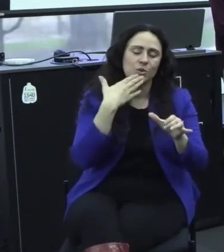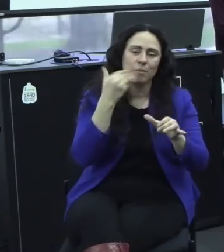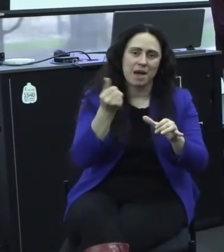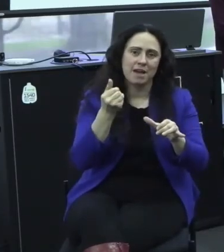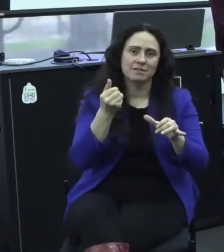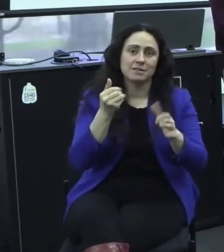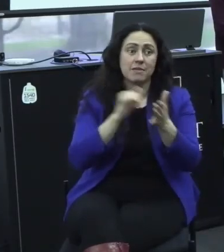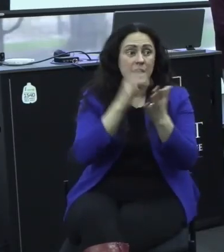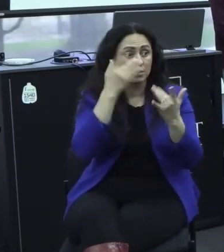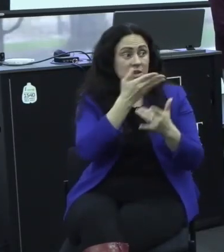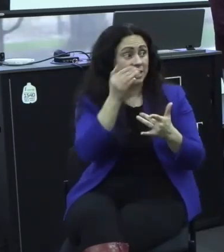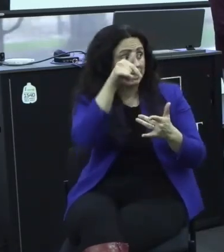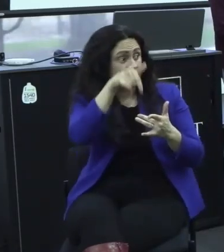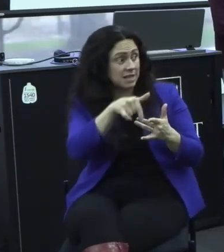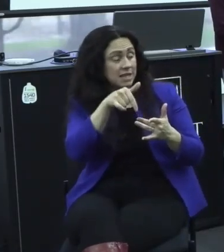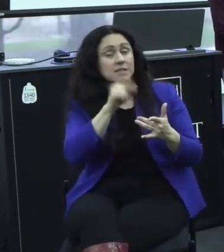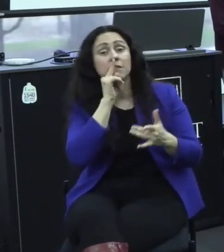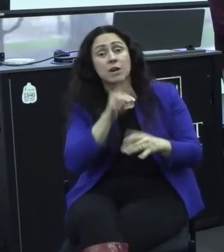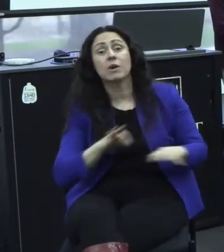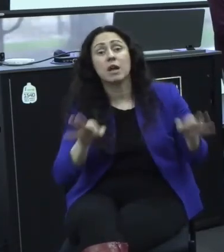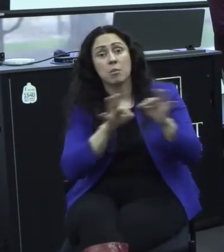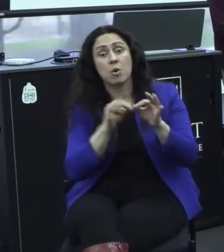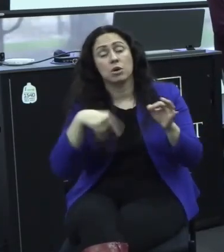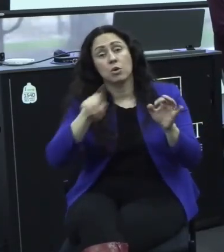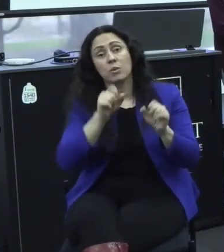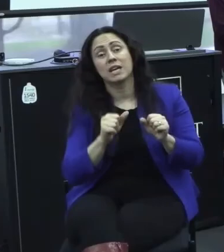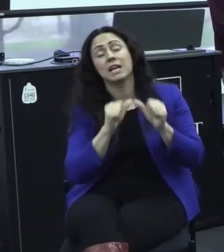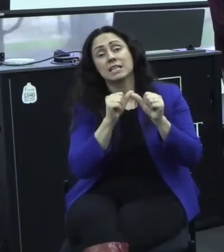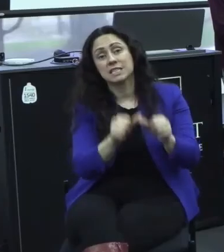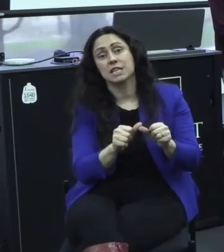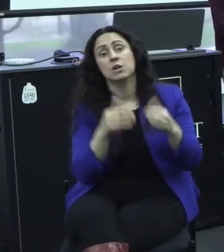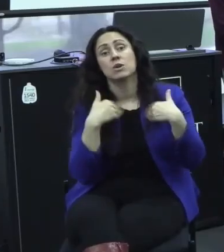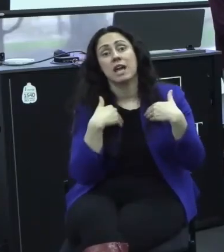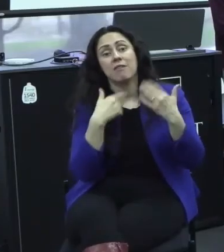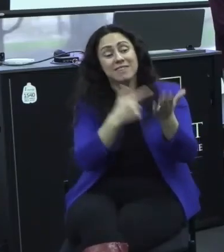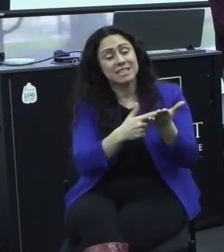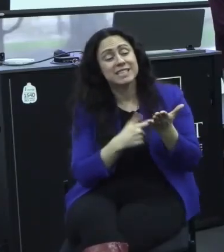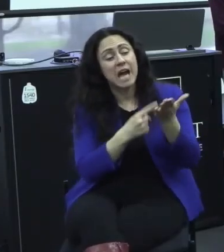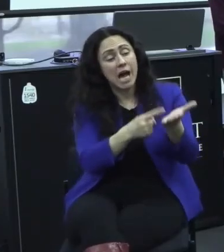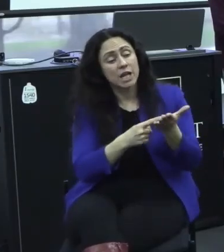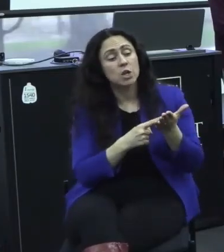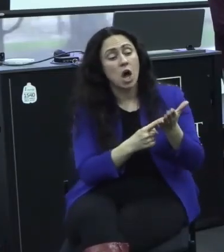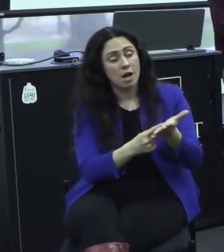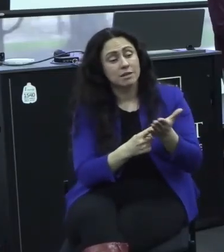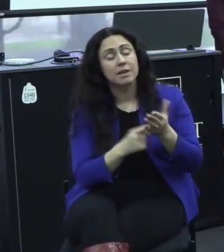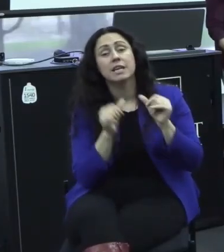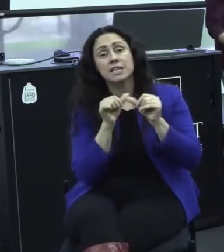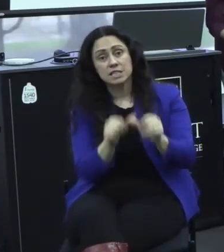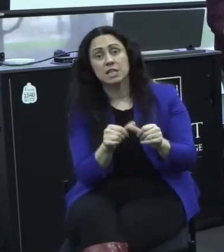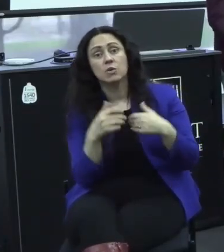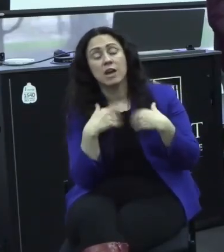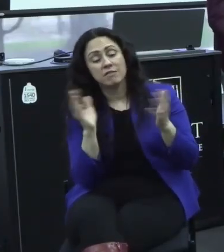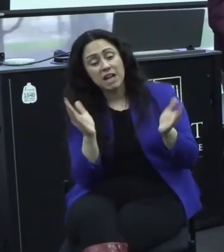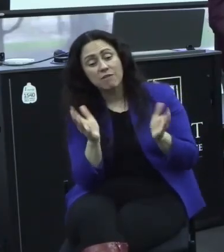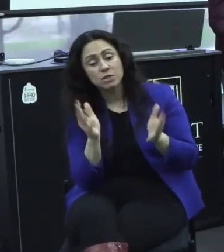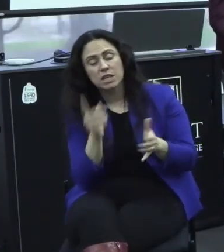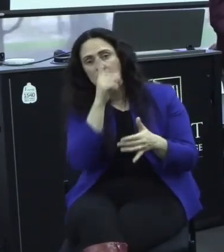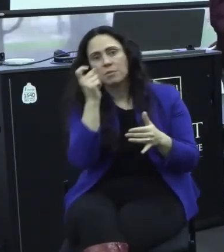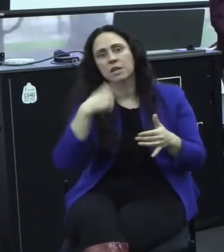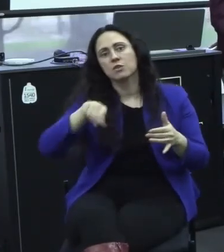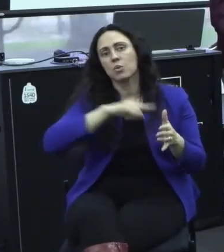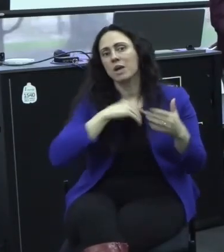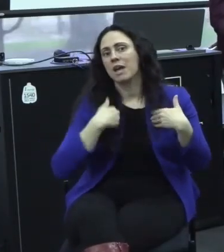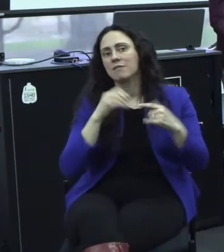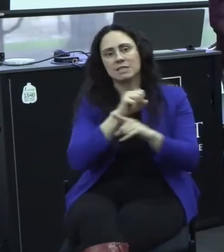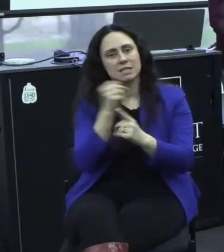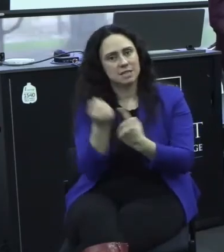like this are extremely important, that we continue to have this dialogue, that we continue to open conversations, because we have a